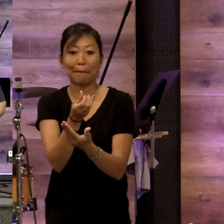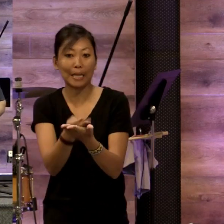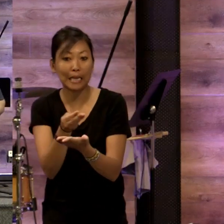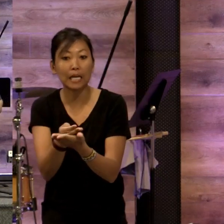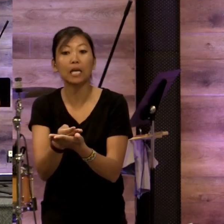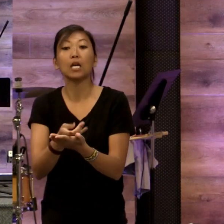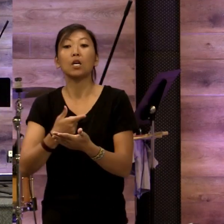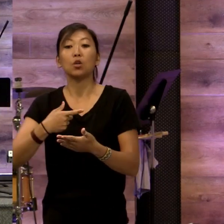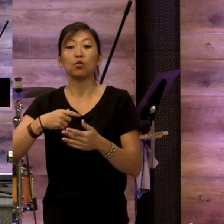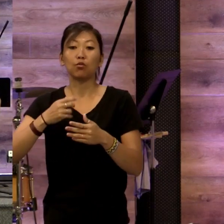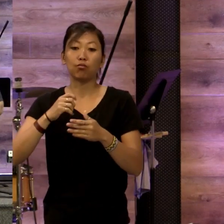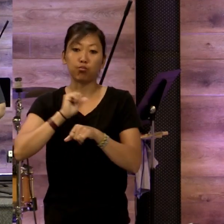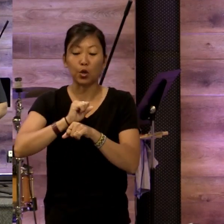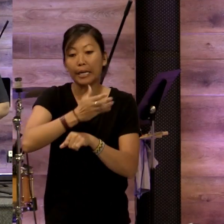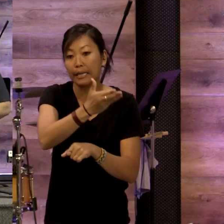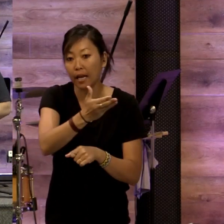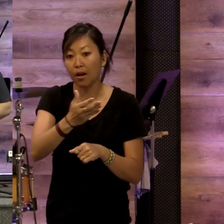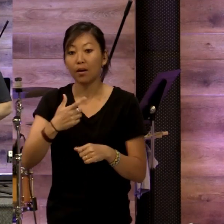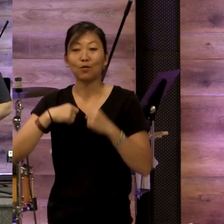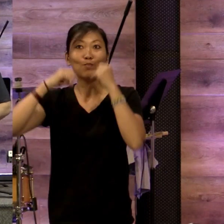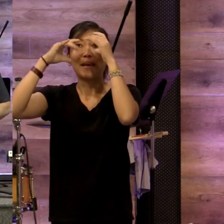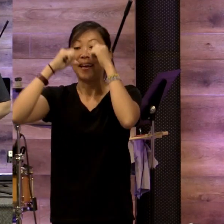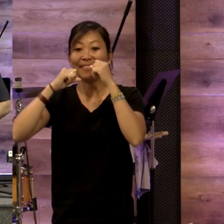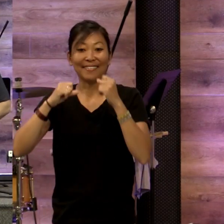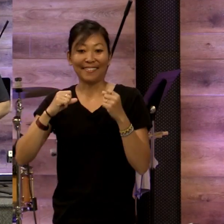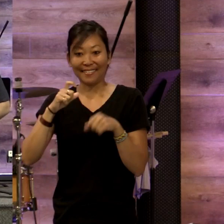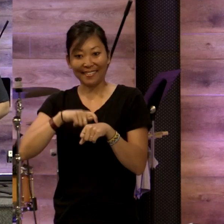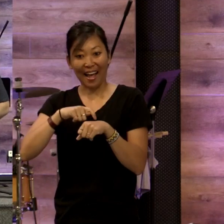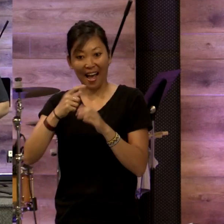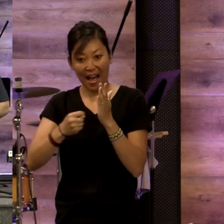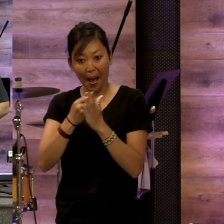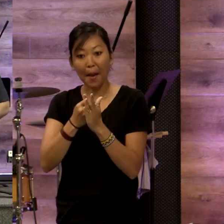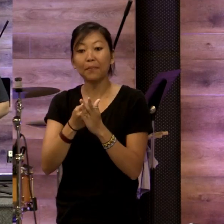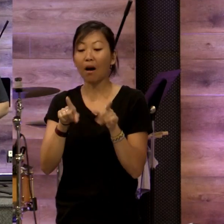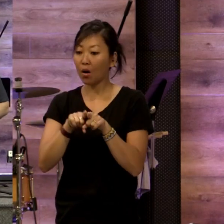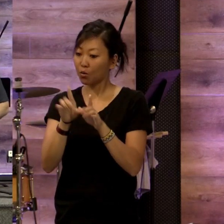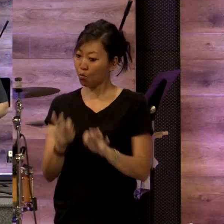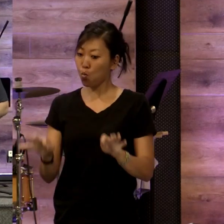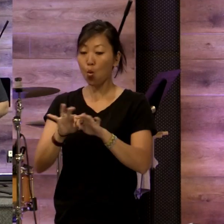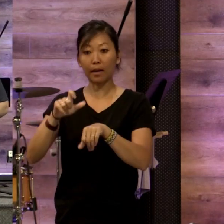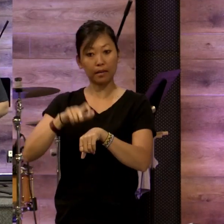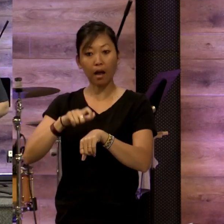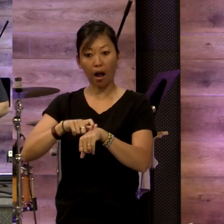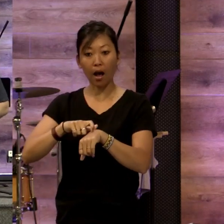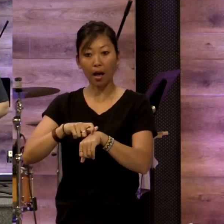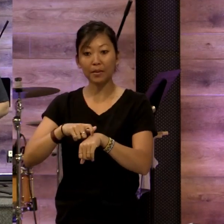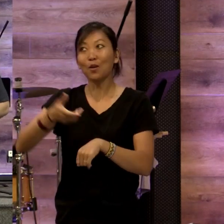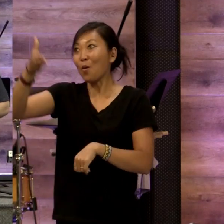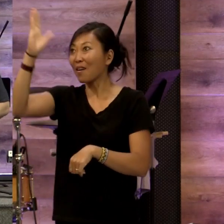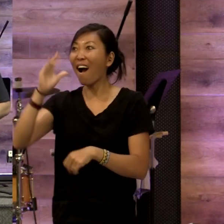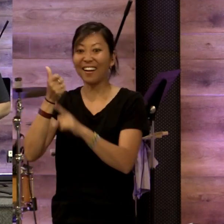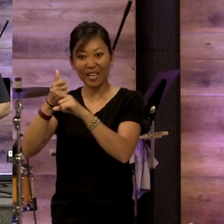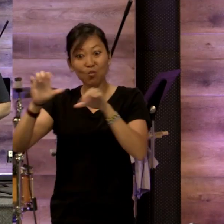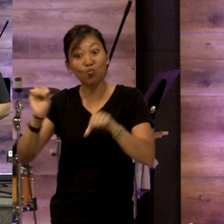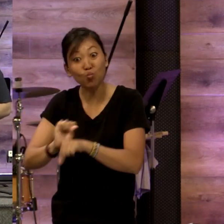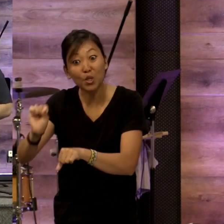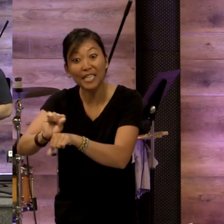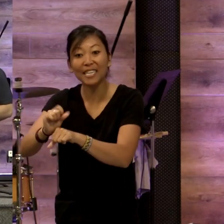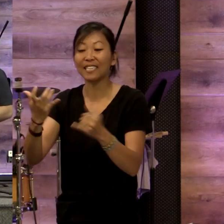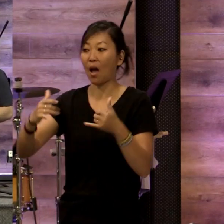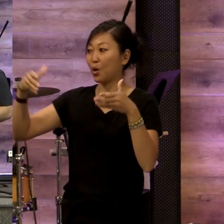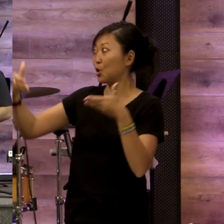I think such an incredibly exciting time and strategic time that I think God just is up to something. So I wanted to